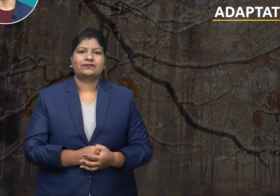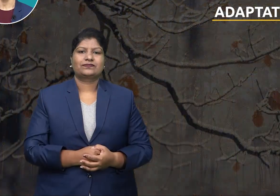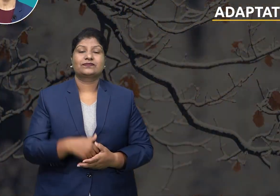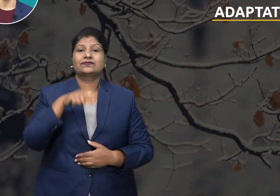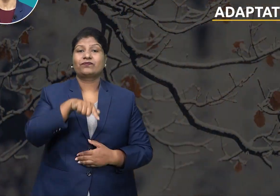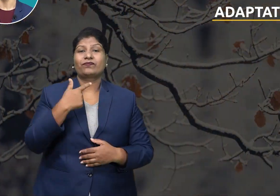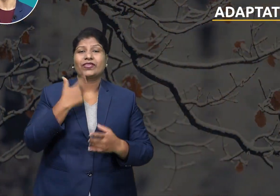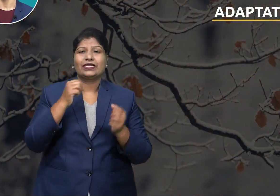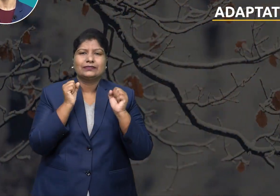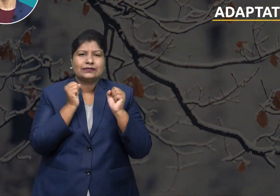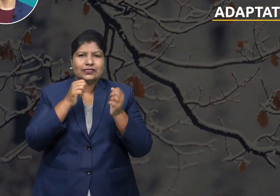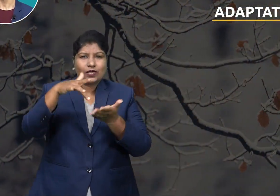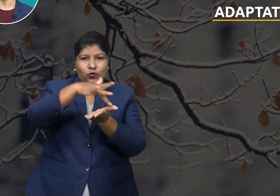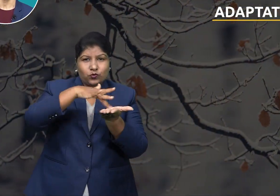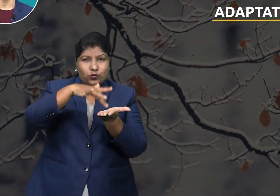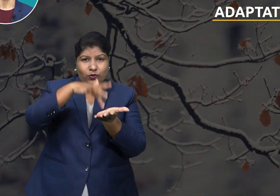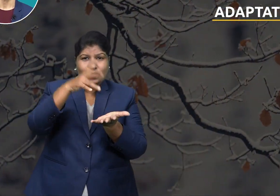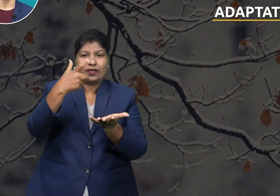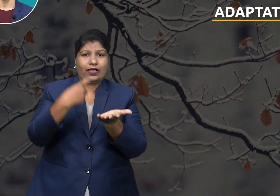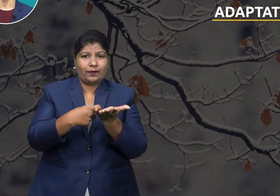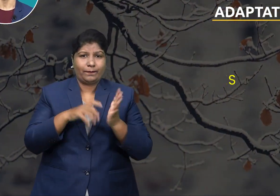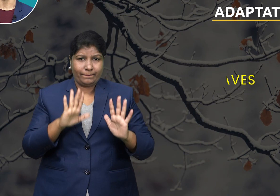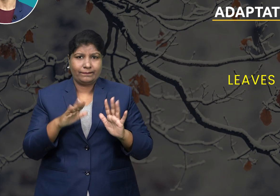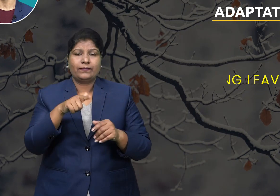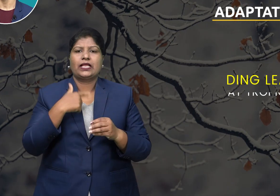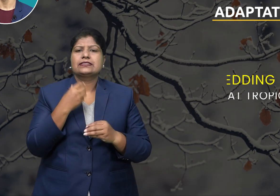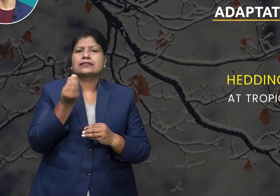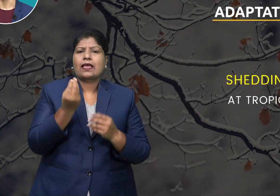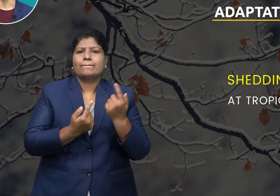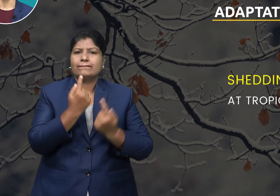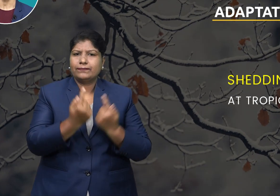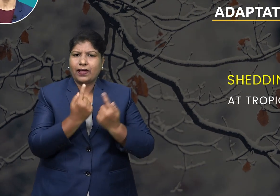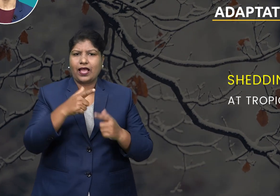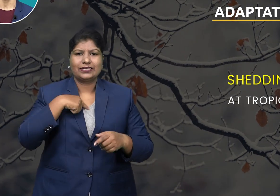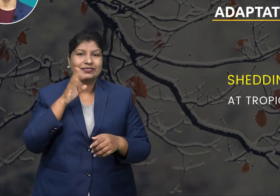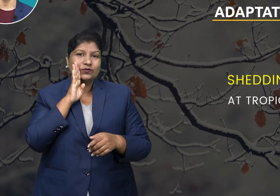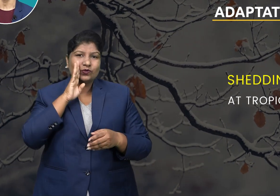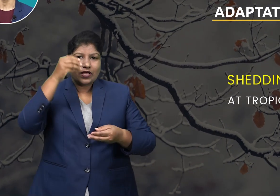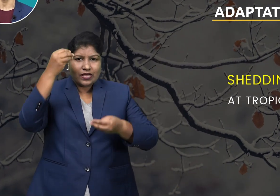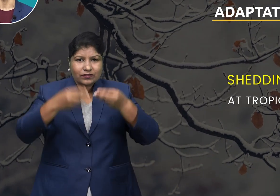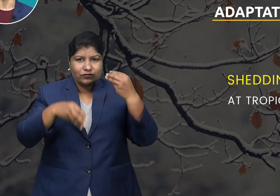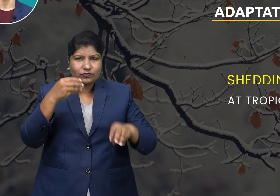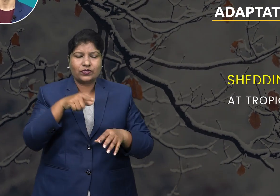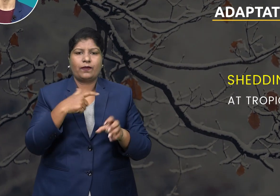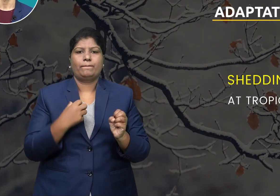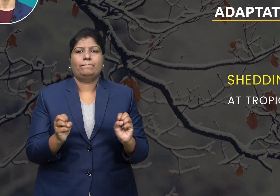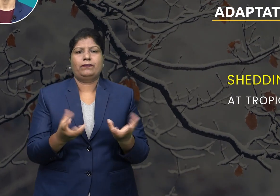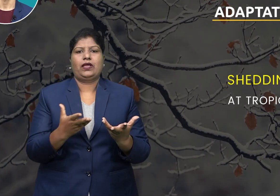In tropical regions, some plants shed their leaves before the start of summer.